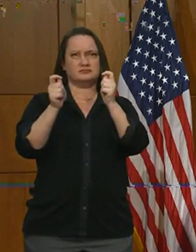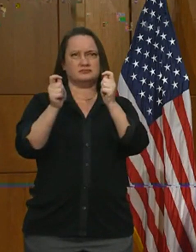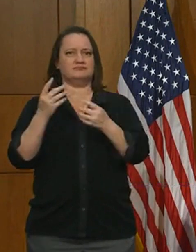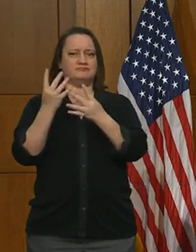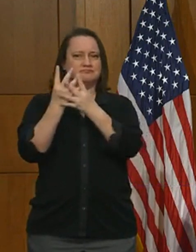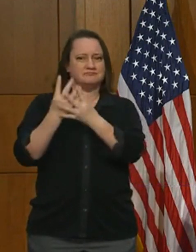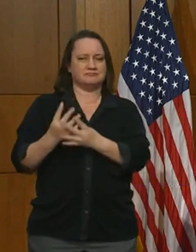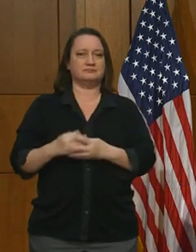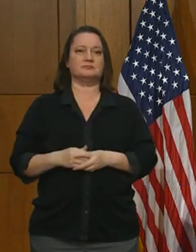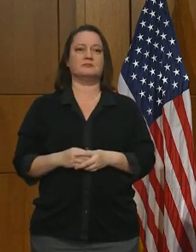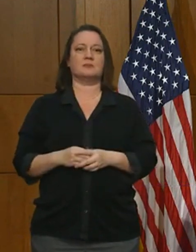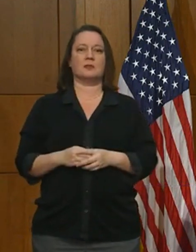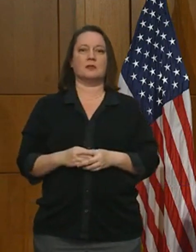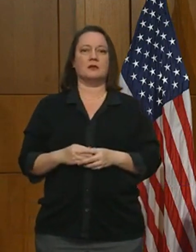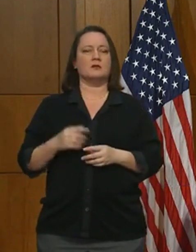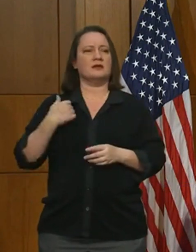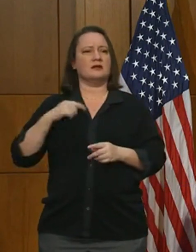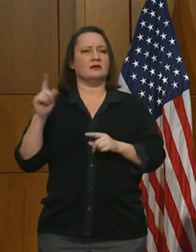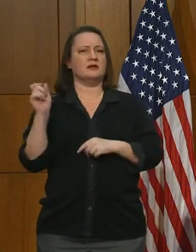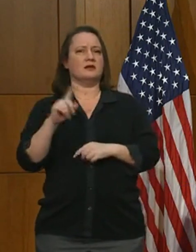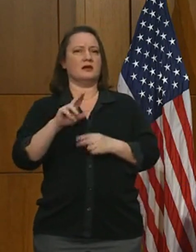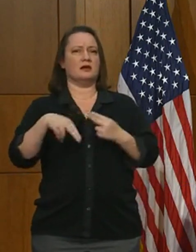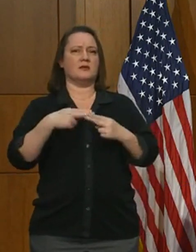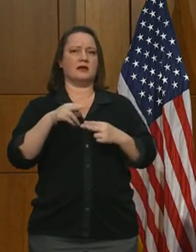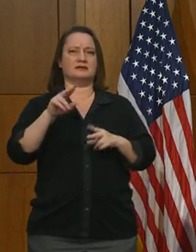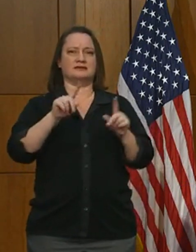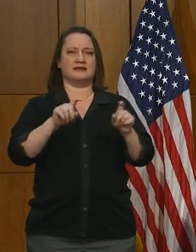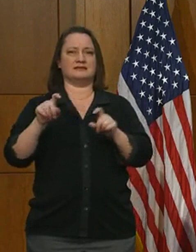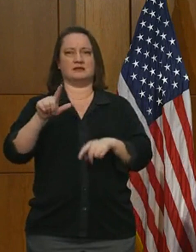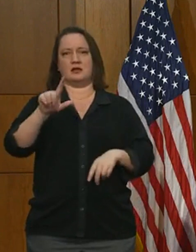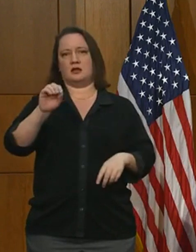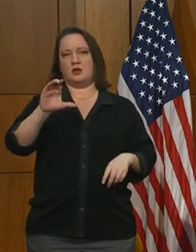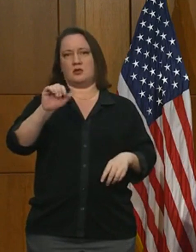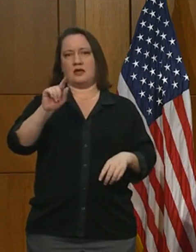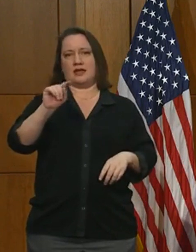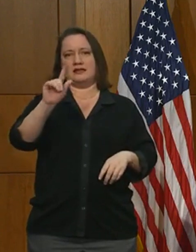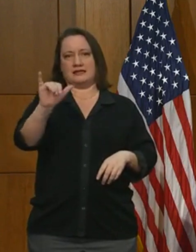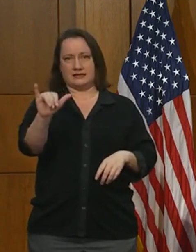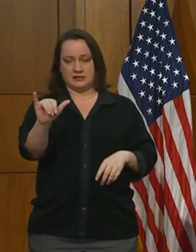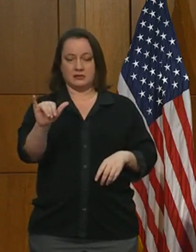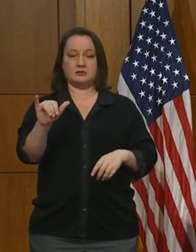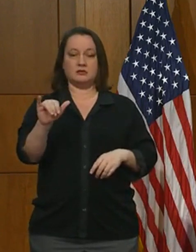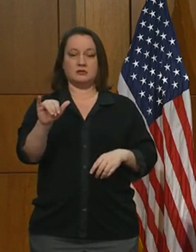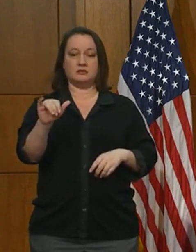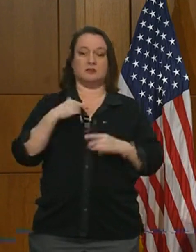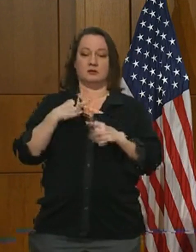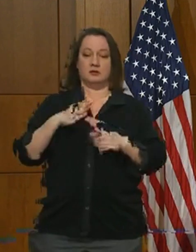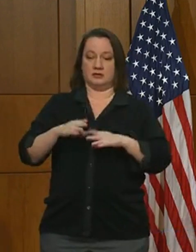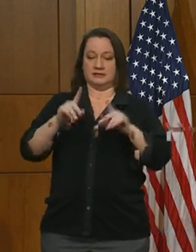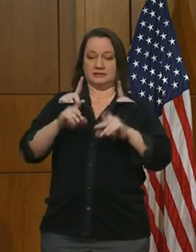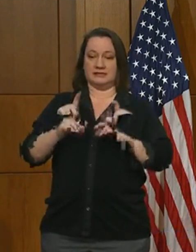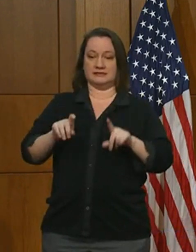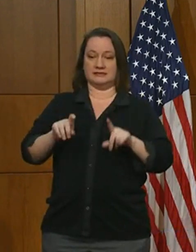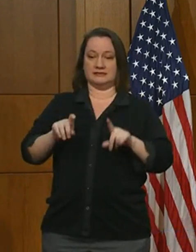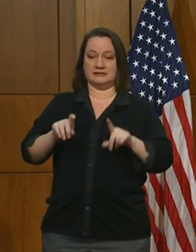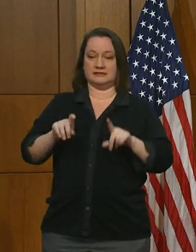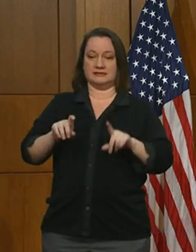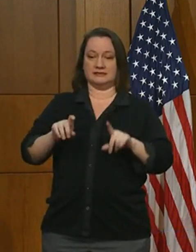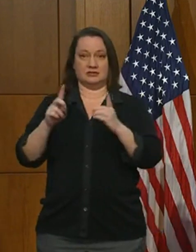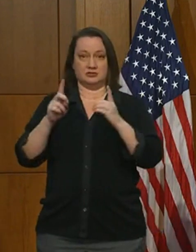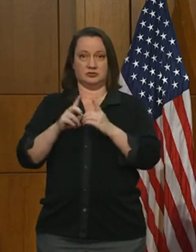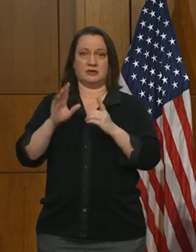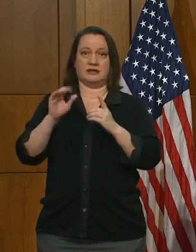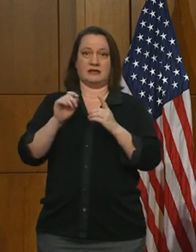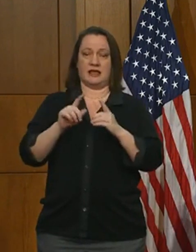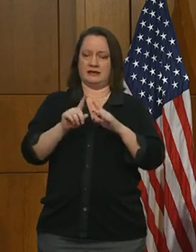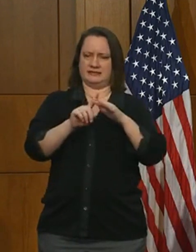Back in April, the dashboard included testing by each health district, and then that information disappeared during one of the